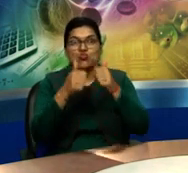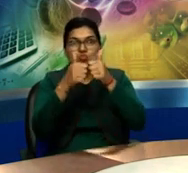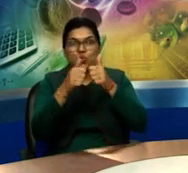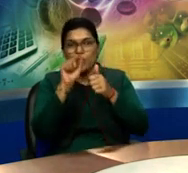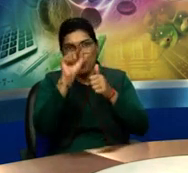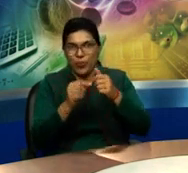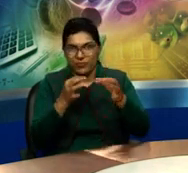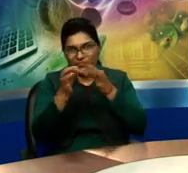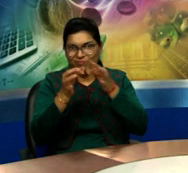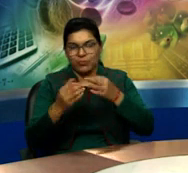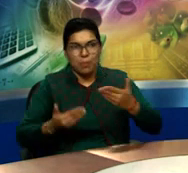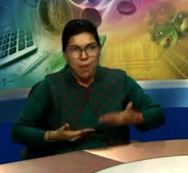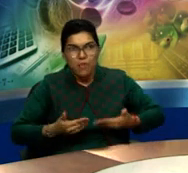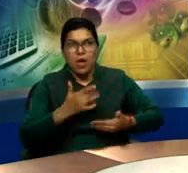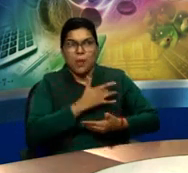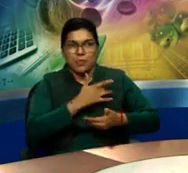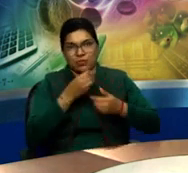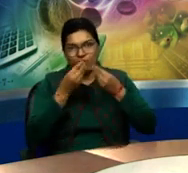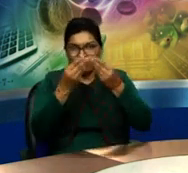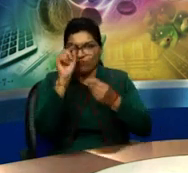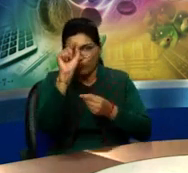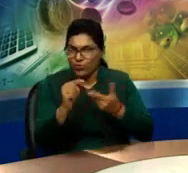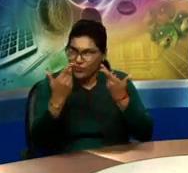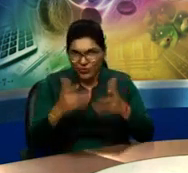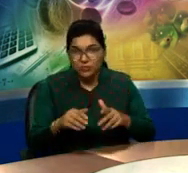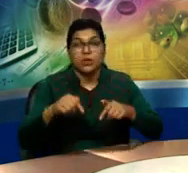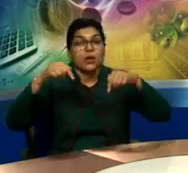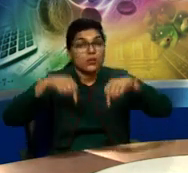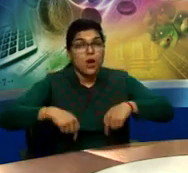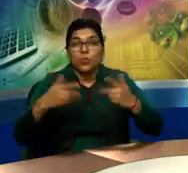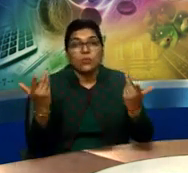We have already understood about the ethics and the 3 components of ethics.